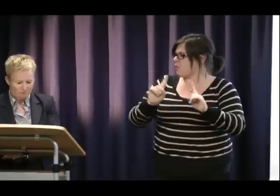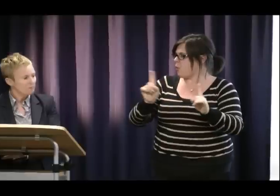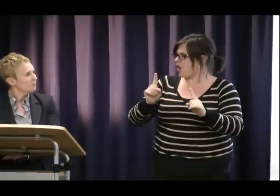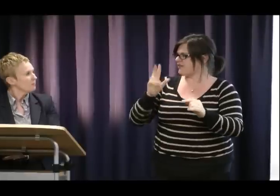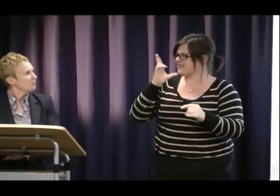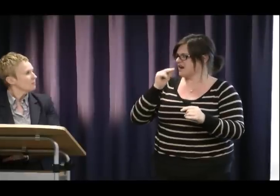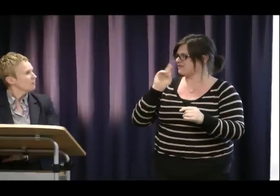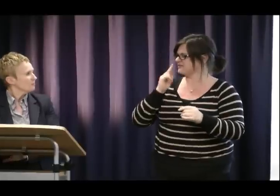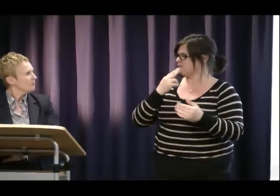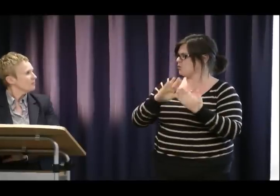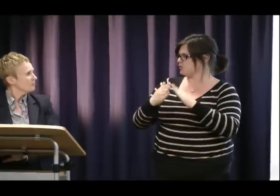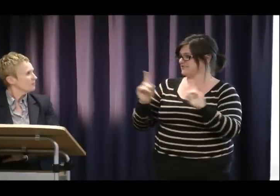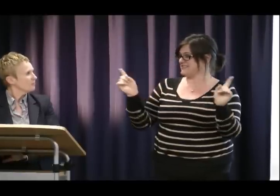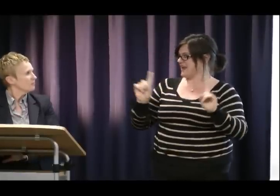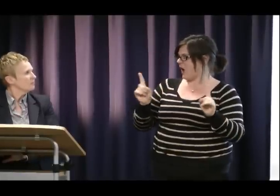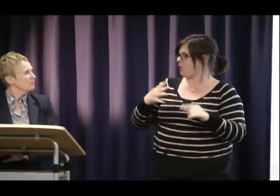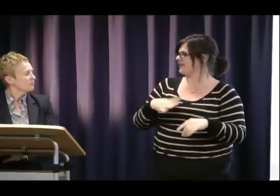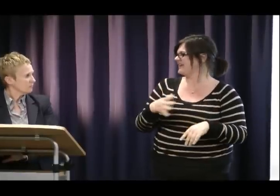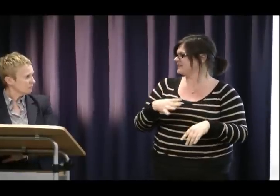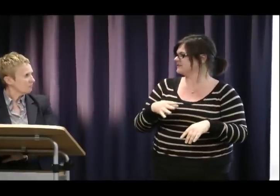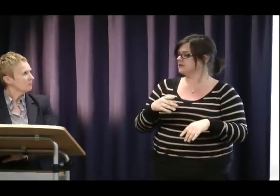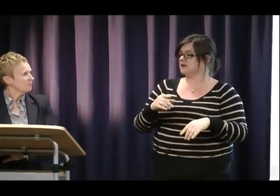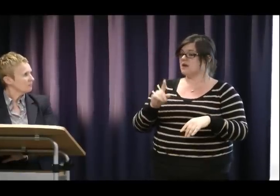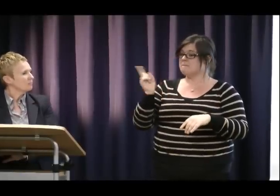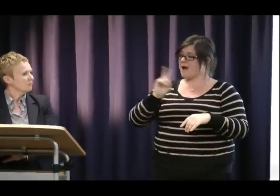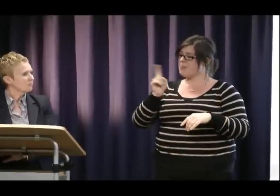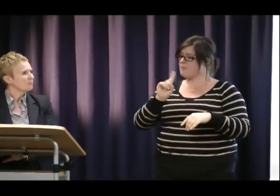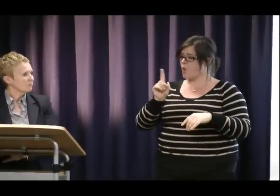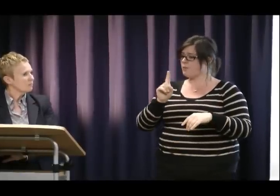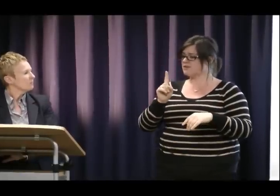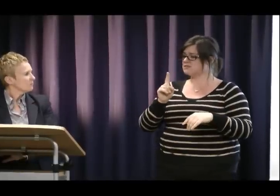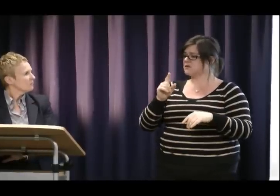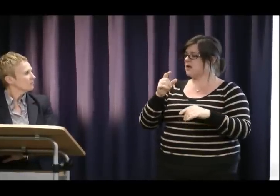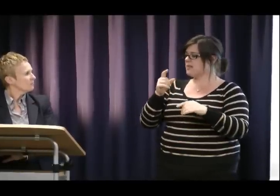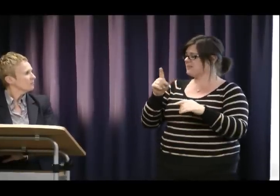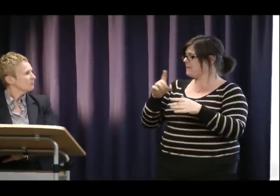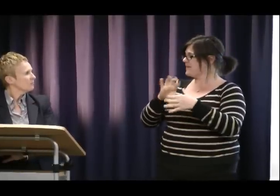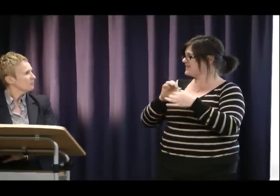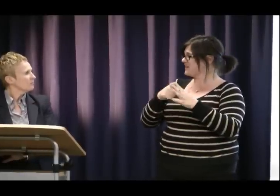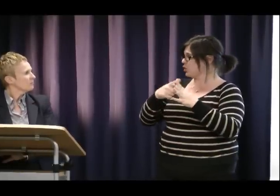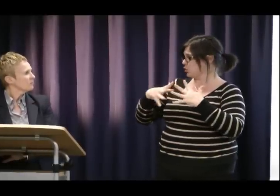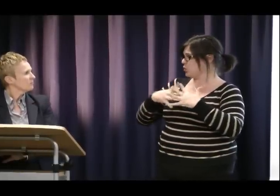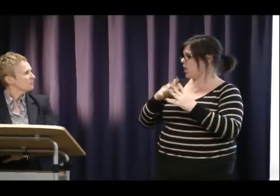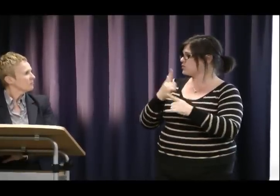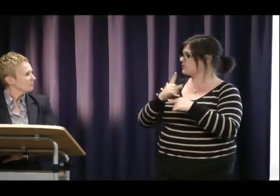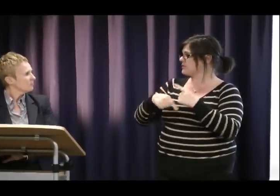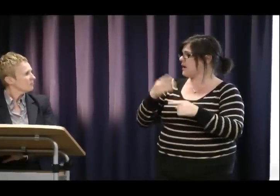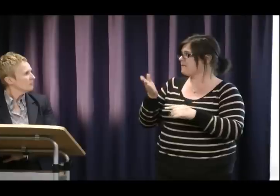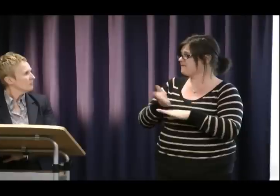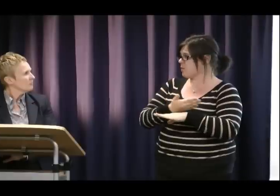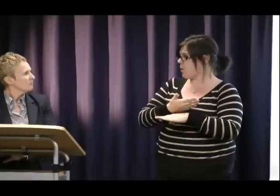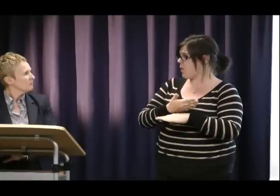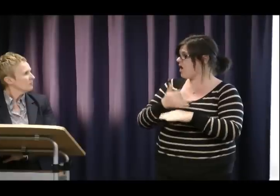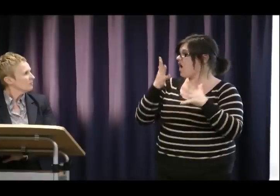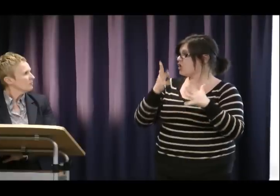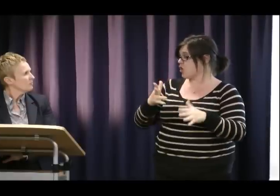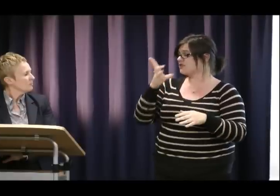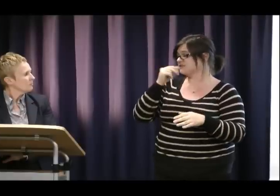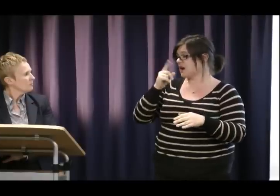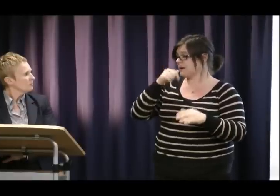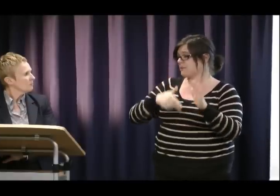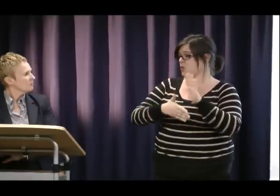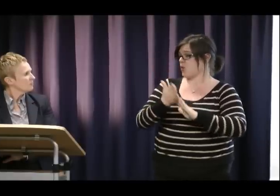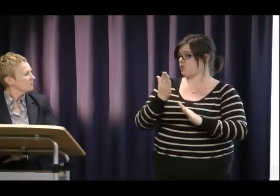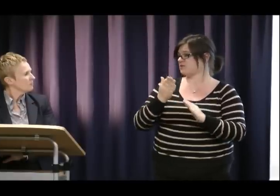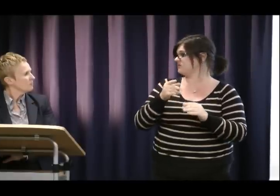board last month, so we're getting a feel of what the young deaf community want and need currently. But I think the best place